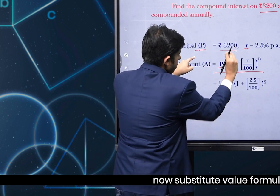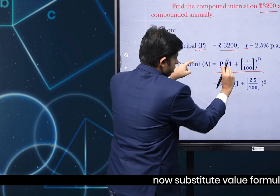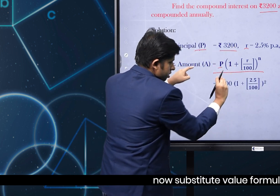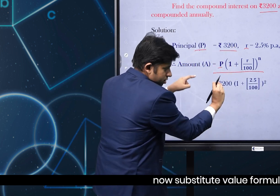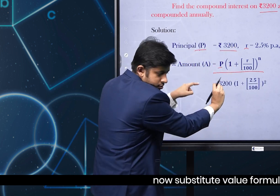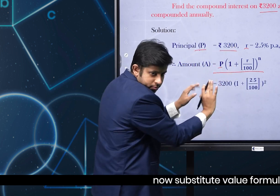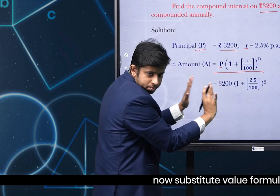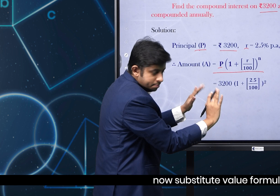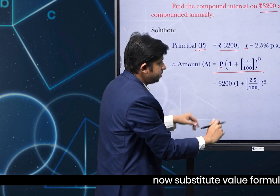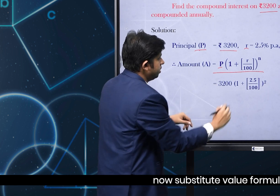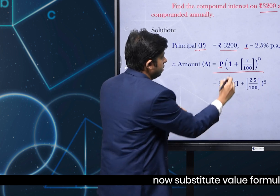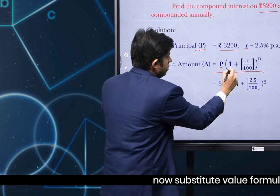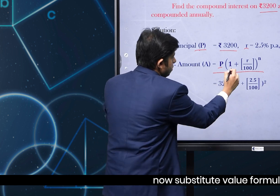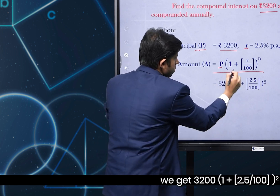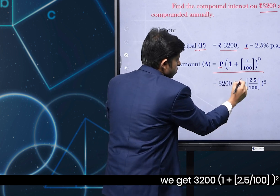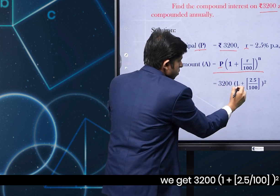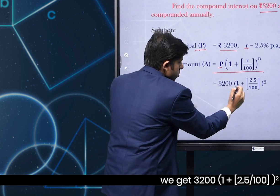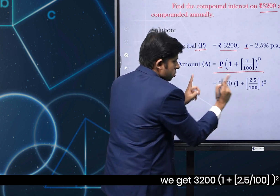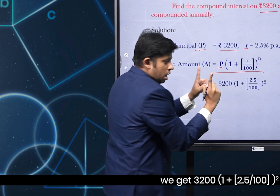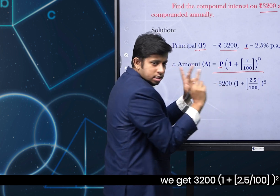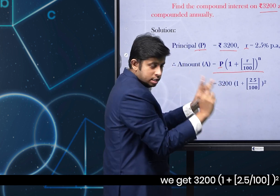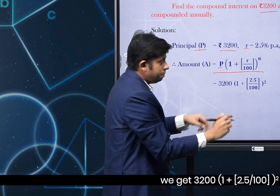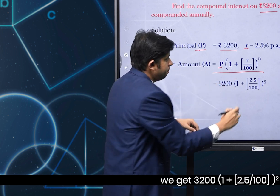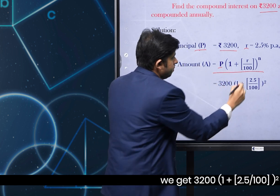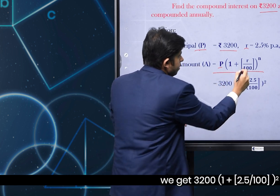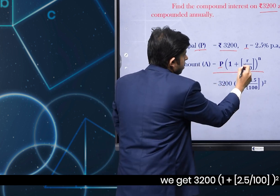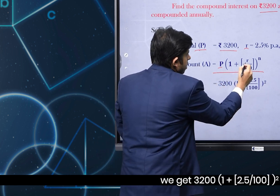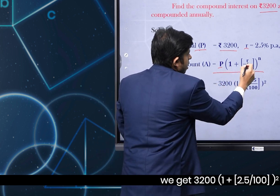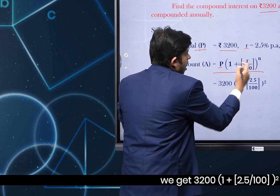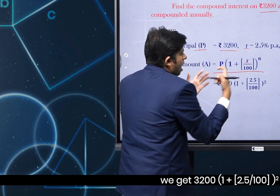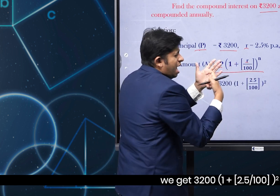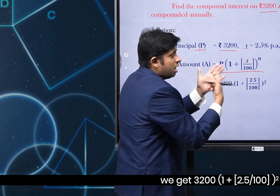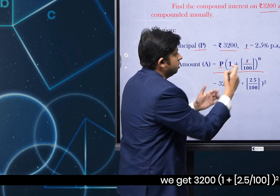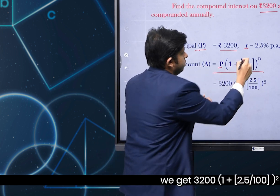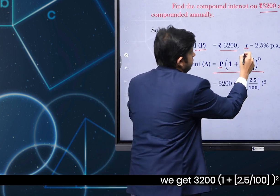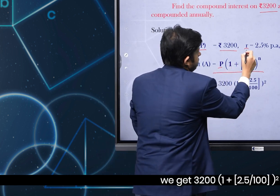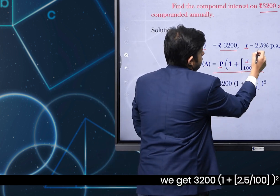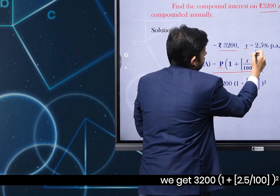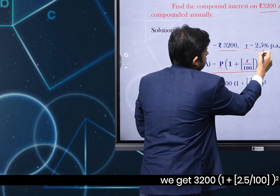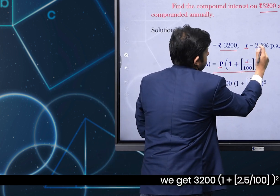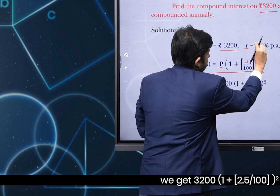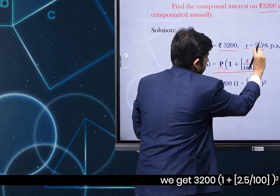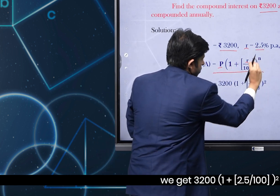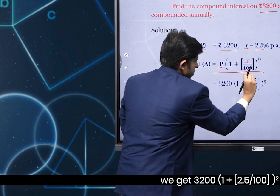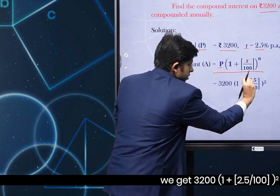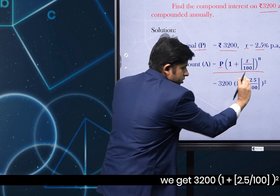Now substitute the values in the formula. We get 3200 into 1 plus 2.5 by